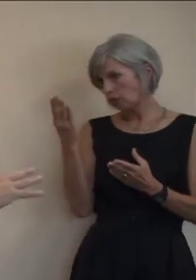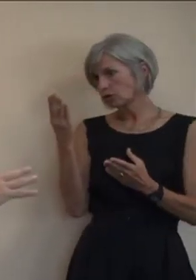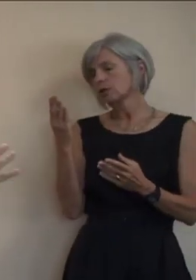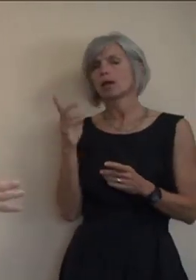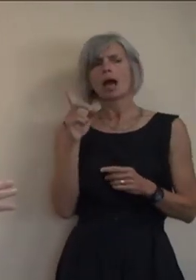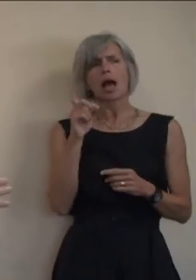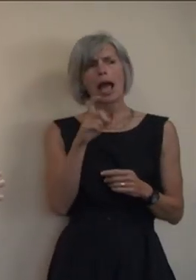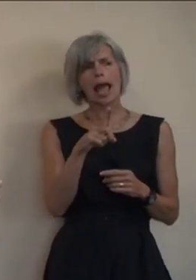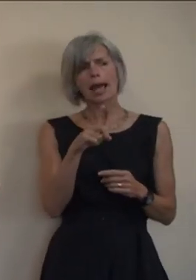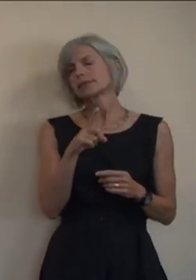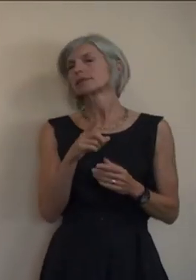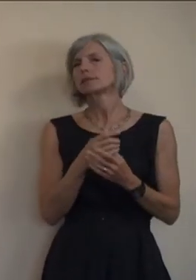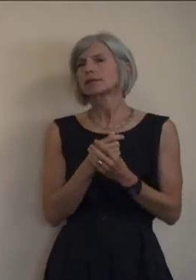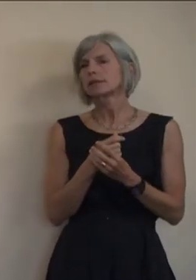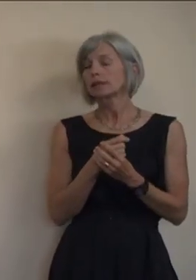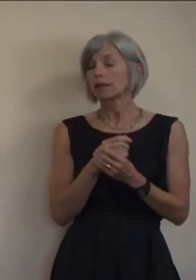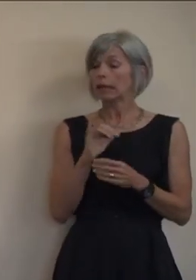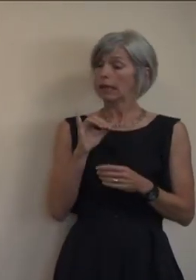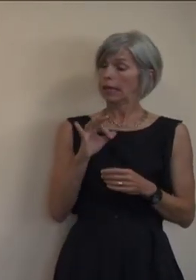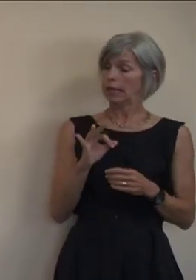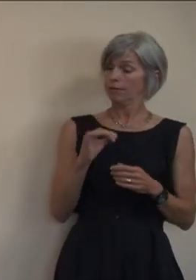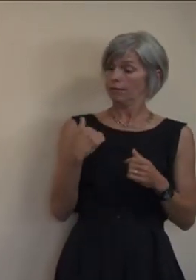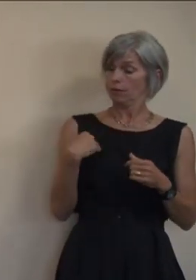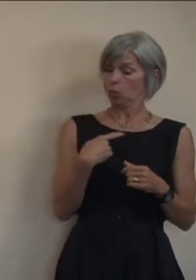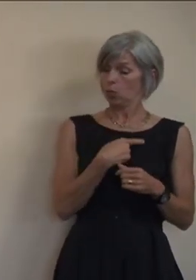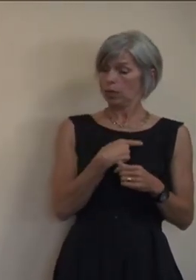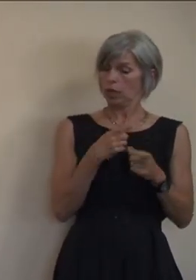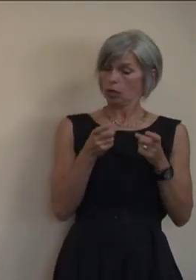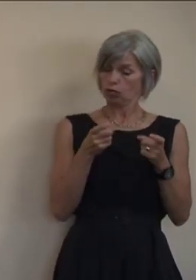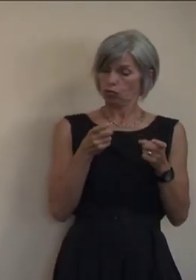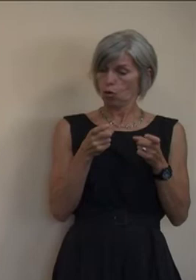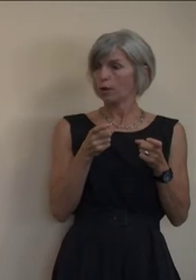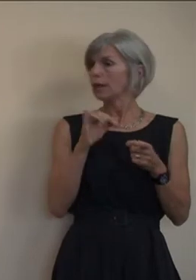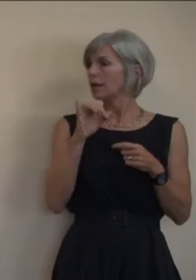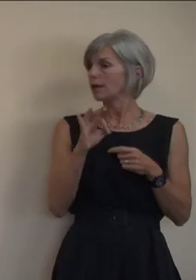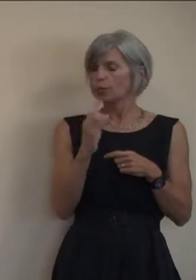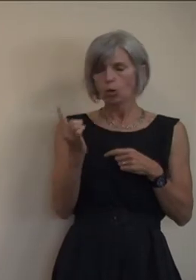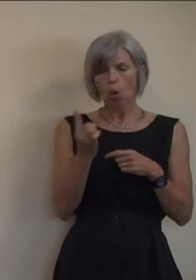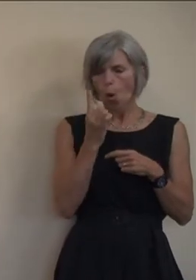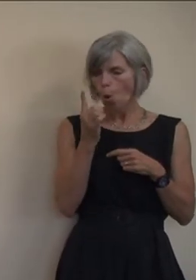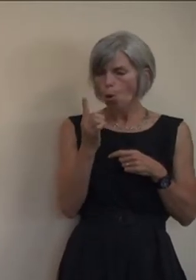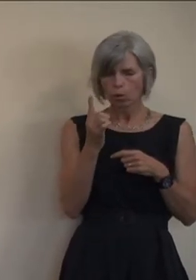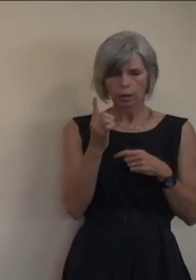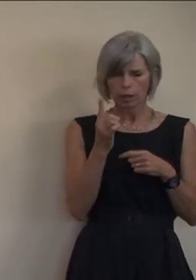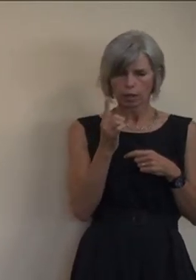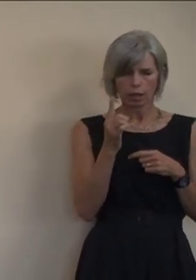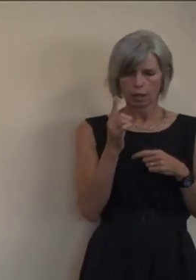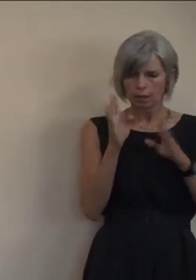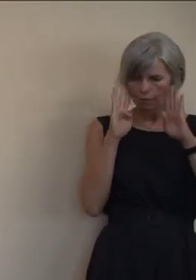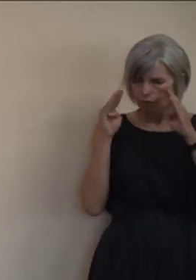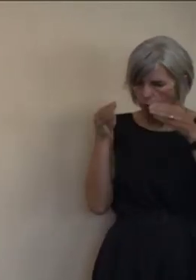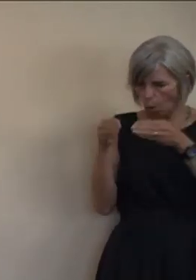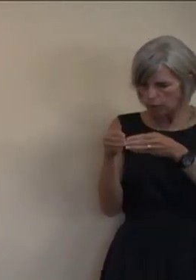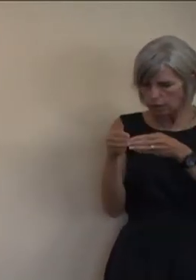I asked the question, for example, if we controlled for, that is, if we only looked at successful